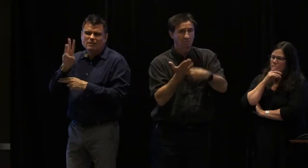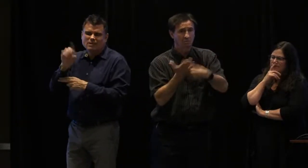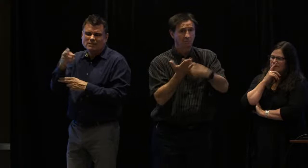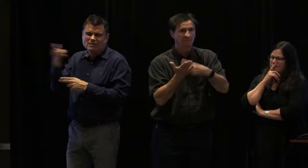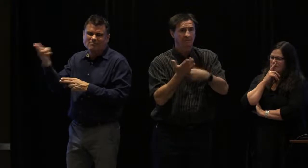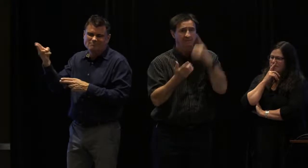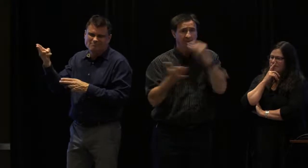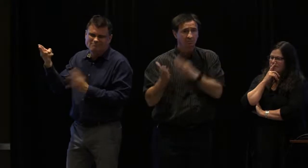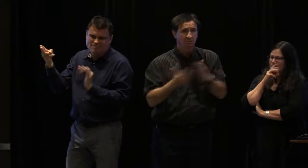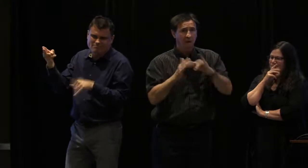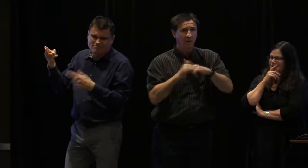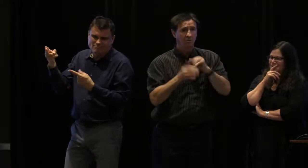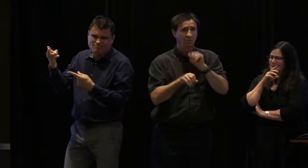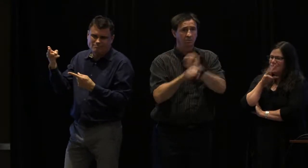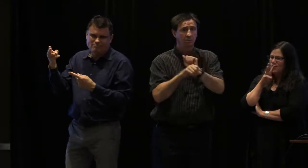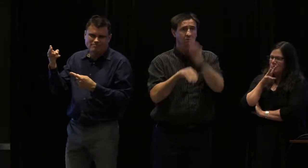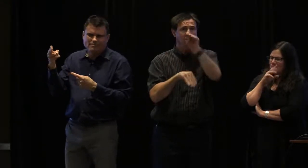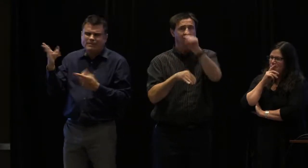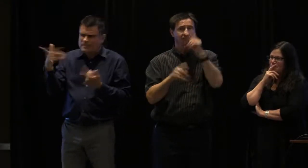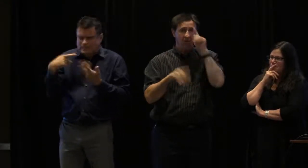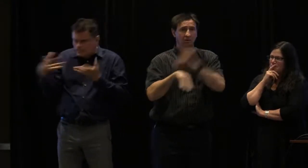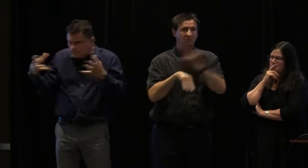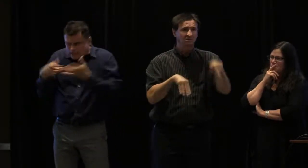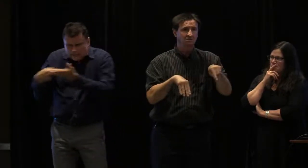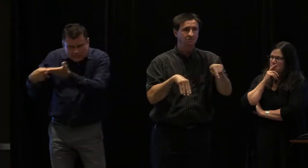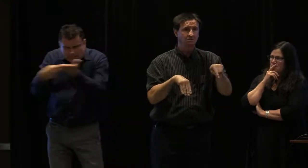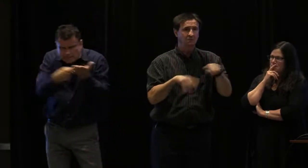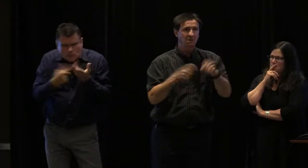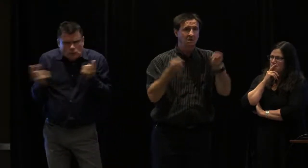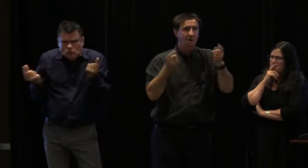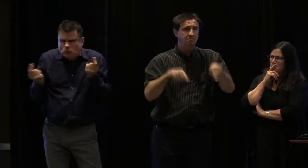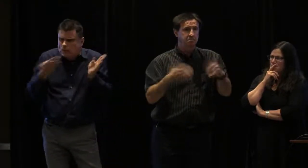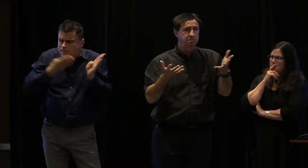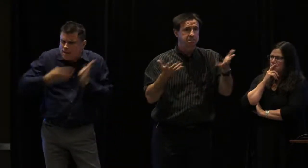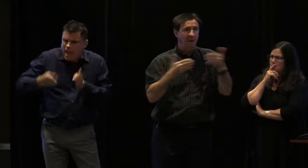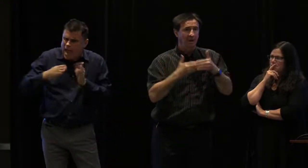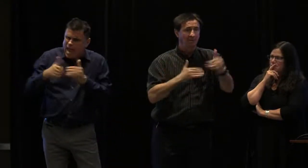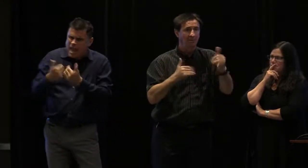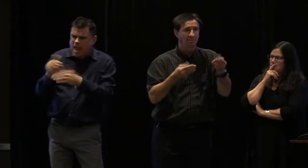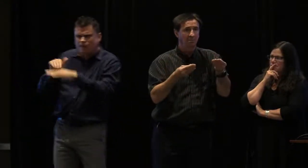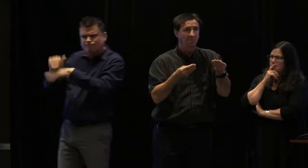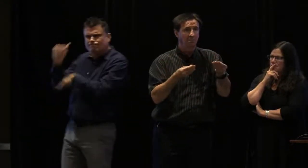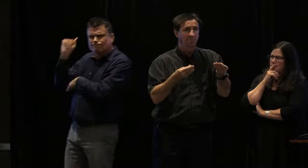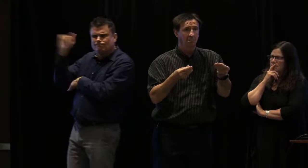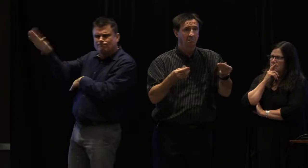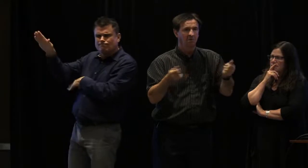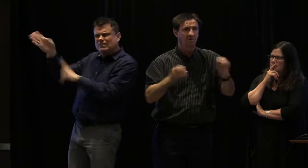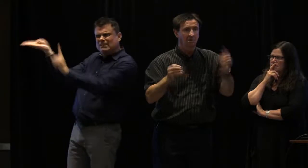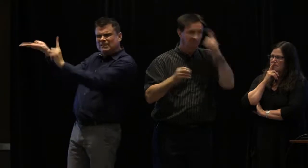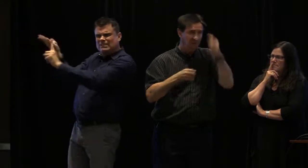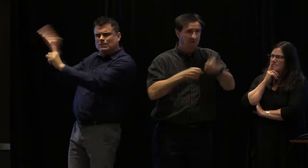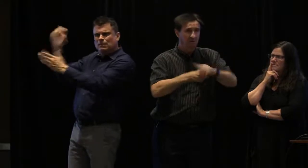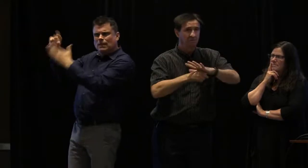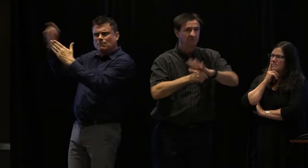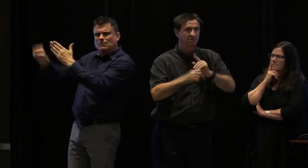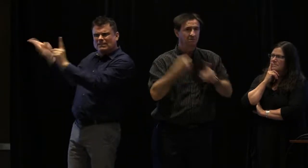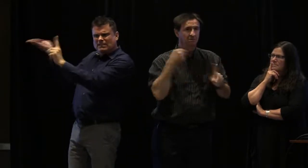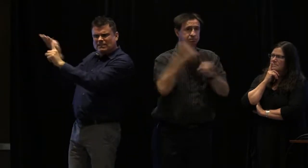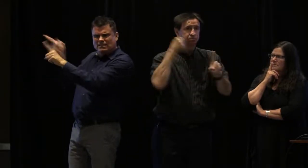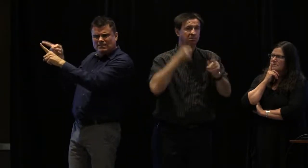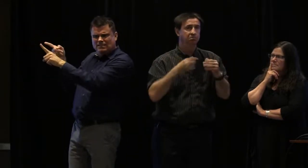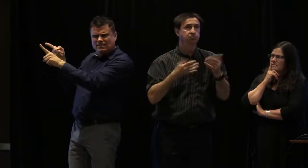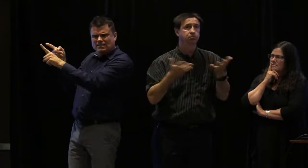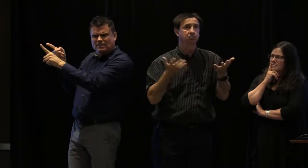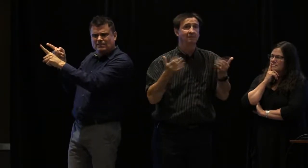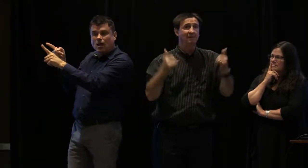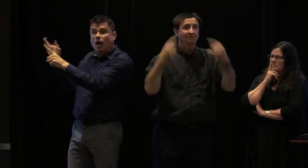to Wavefront at that time, started talking about what to do. How do we lobby the government? How do we get the